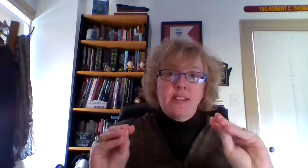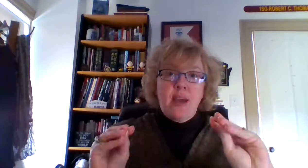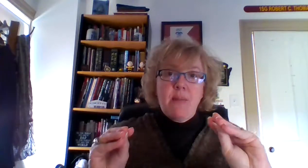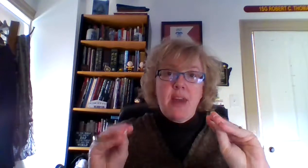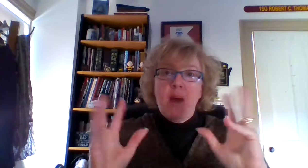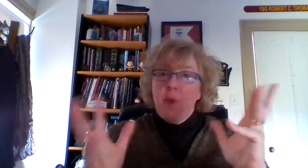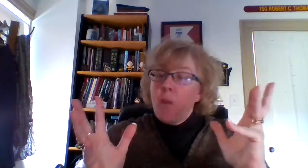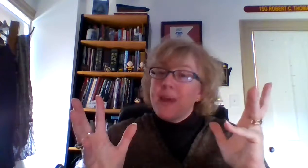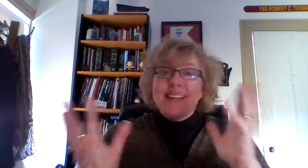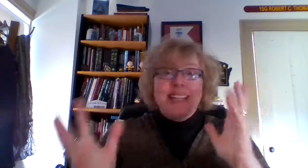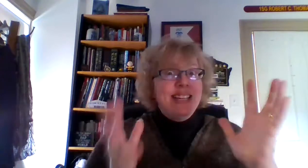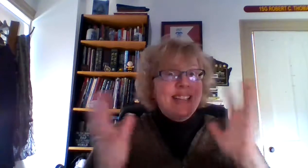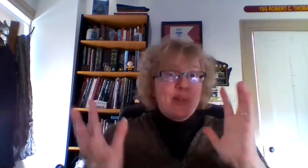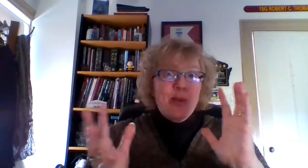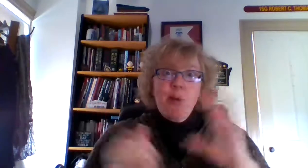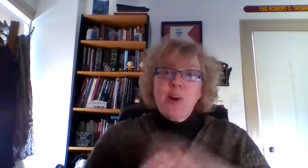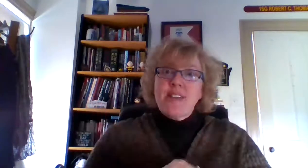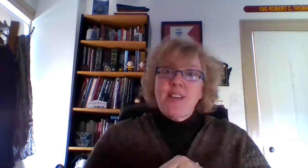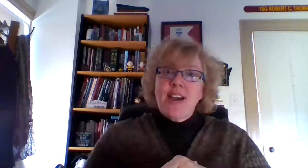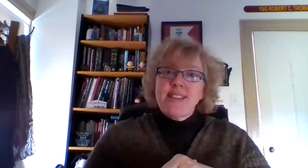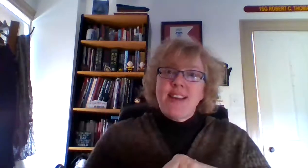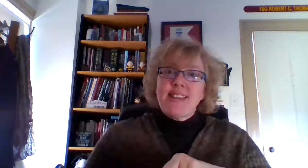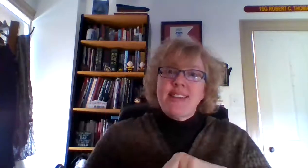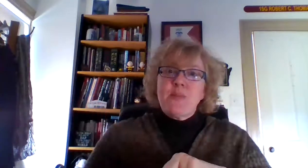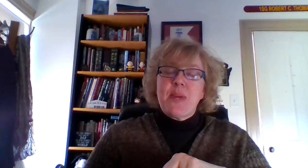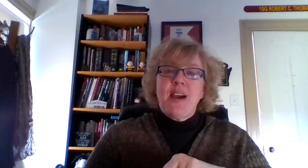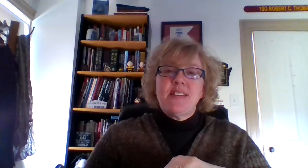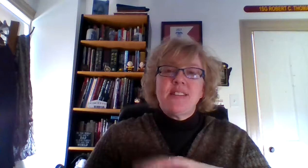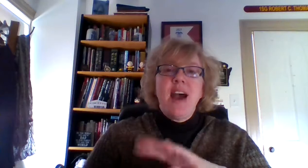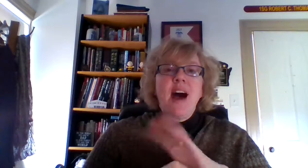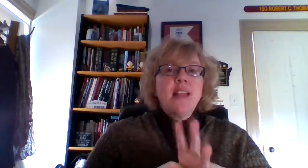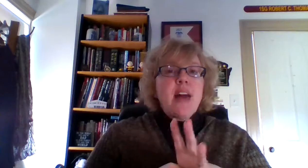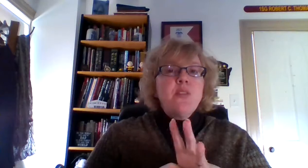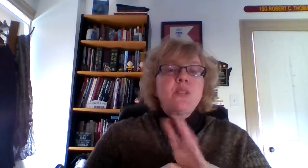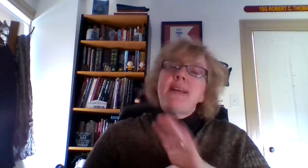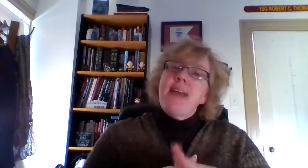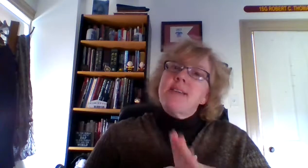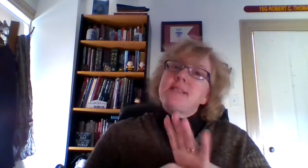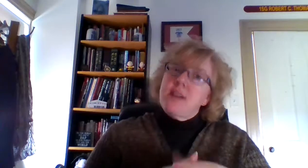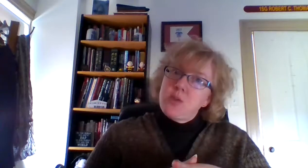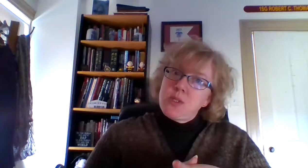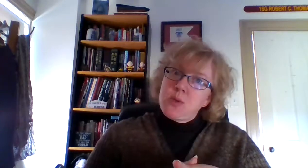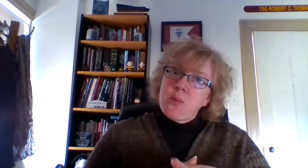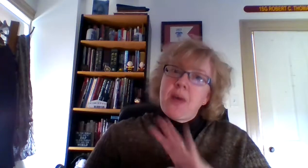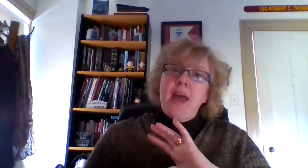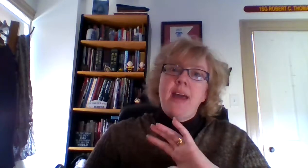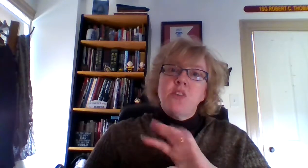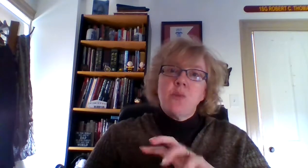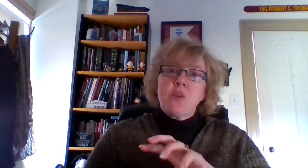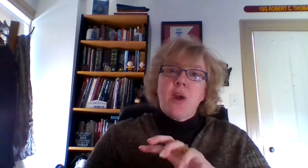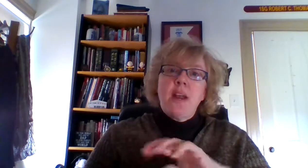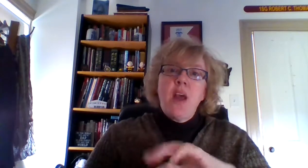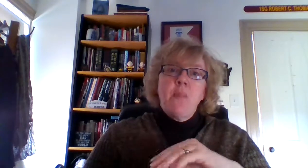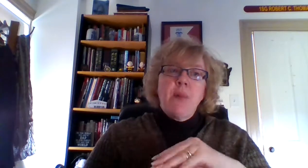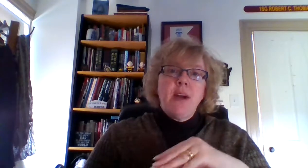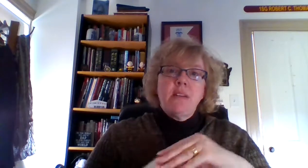exam. And I'm hoping this really works and you guys like this because a lot of you said, yes, I do Zoom and Zoom's great, but you'd